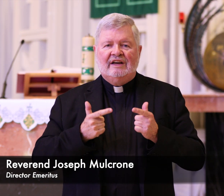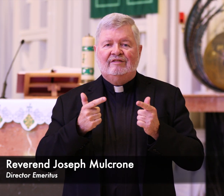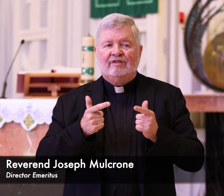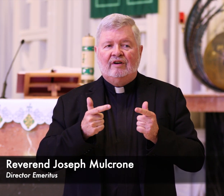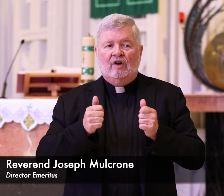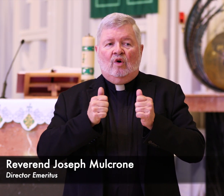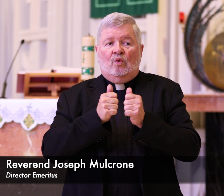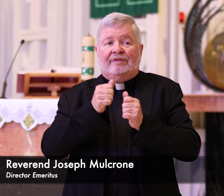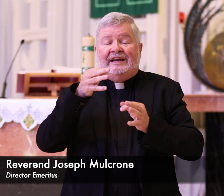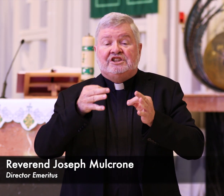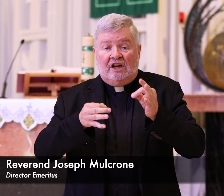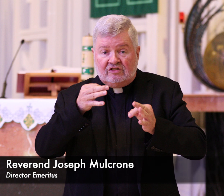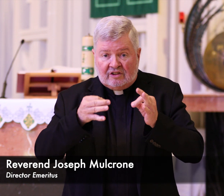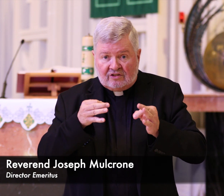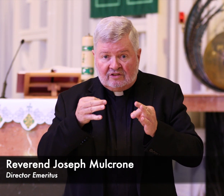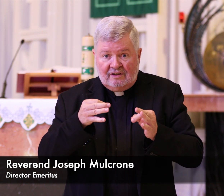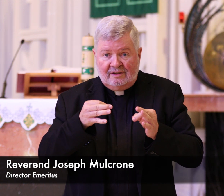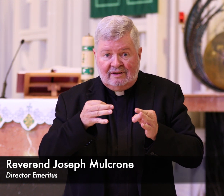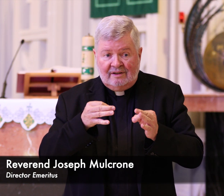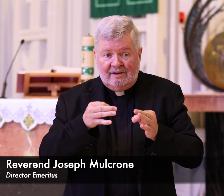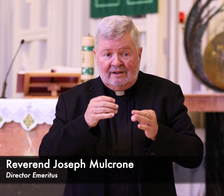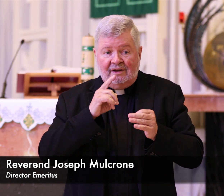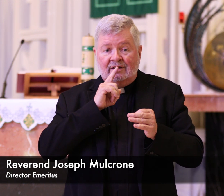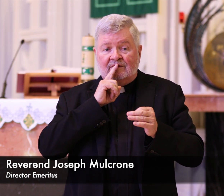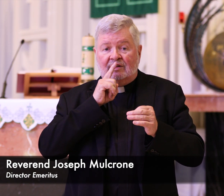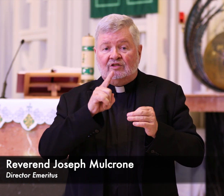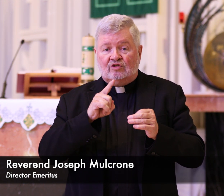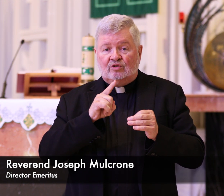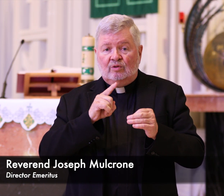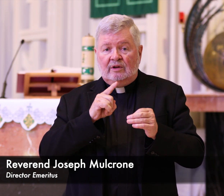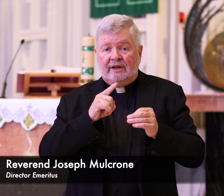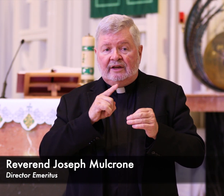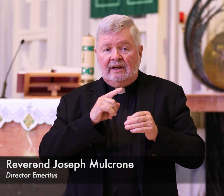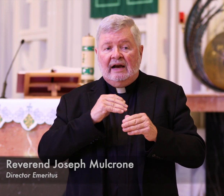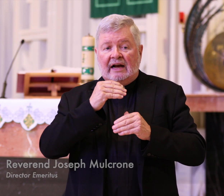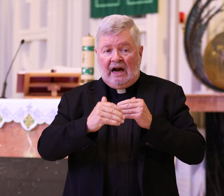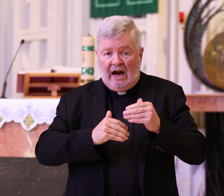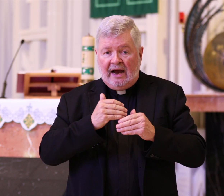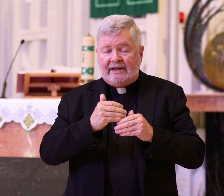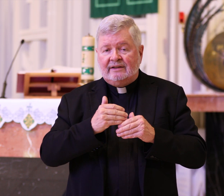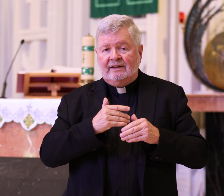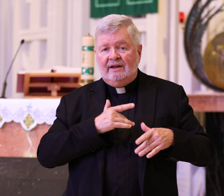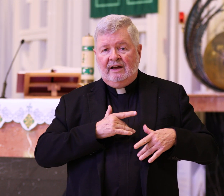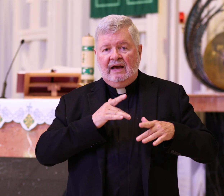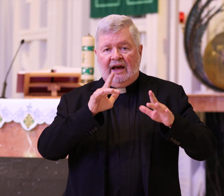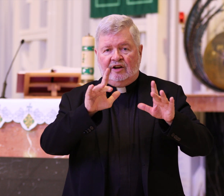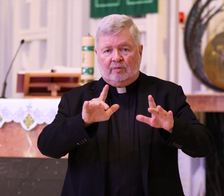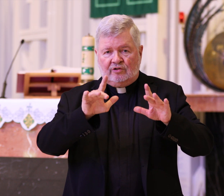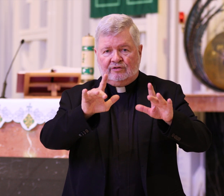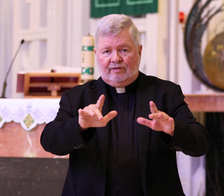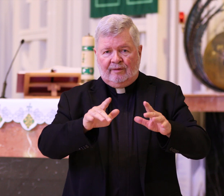live with a justice that is truly kind and merciful.